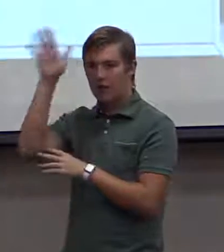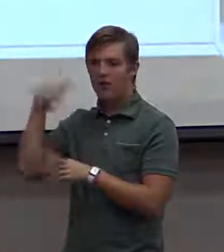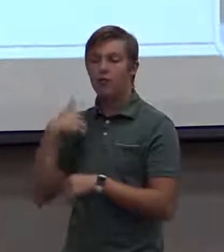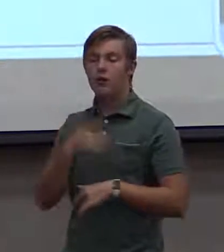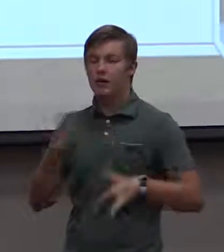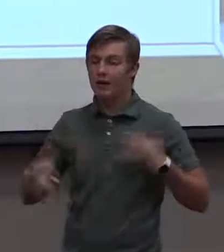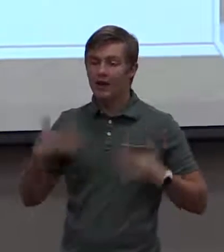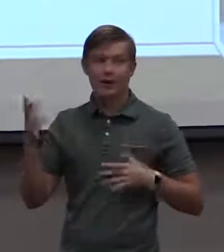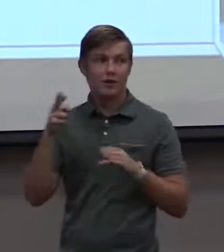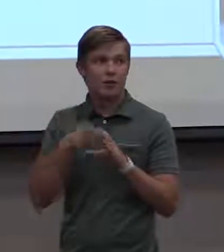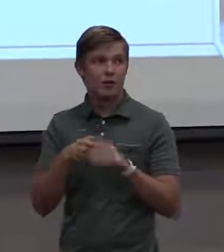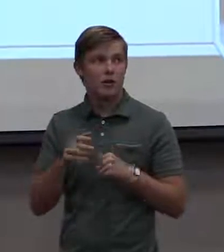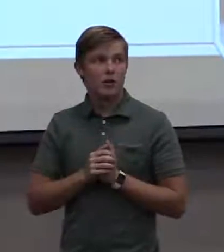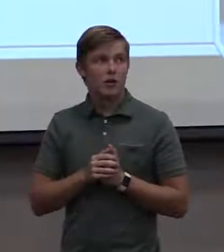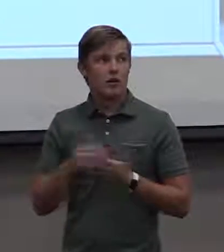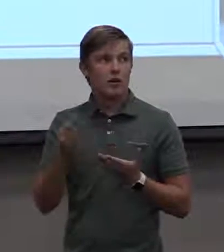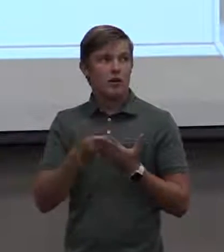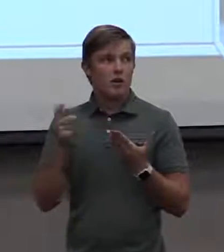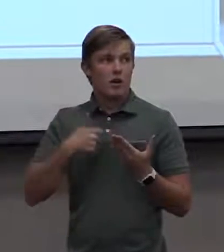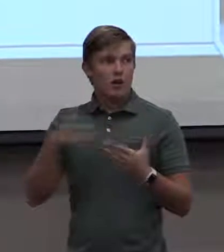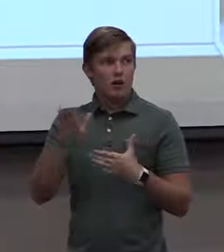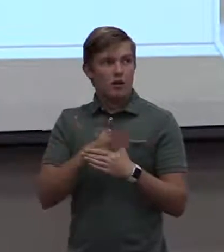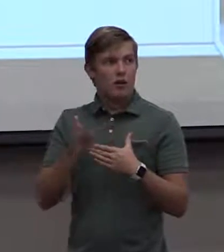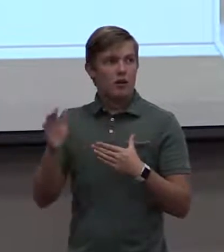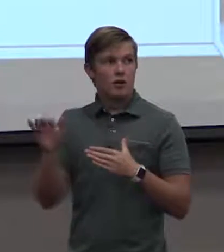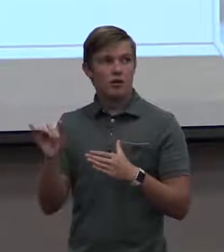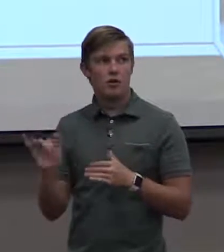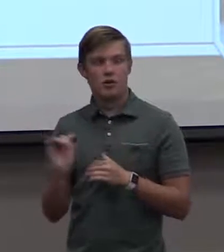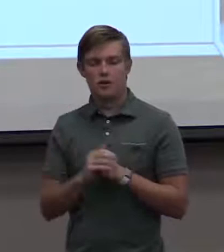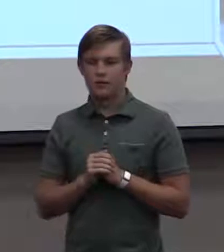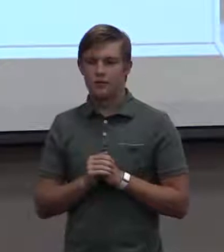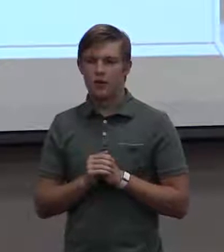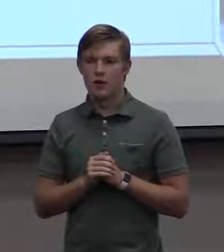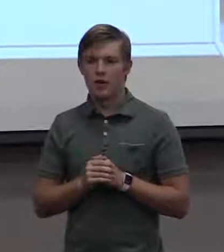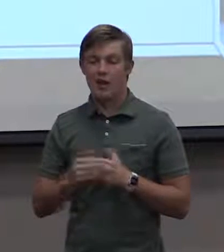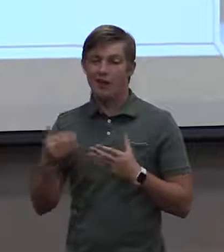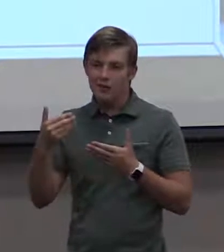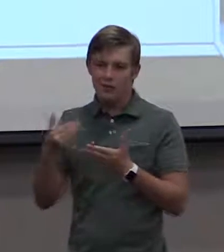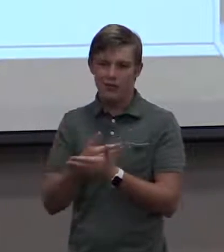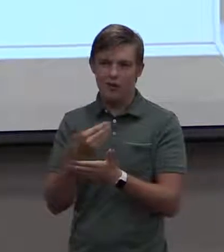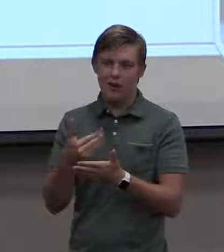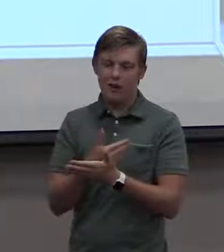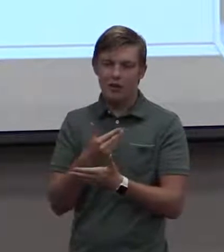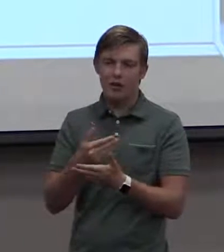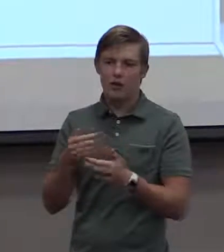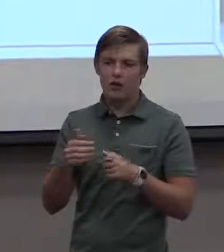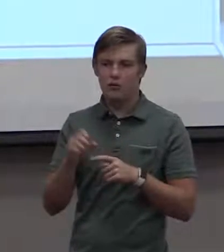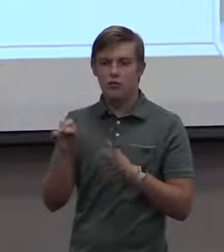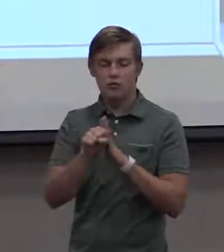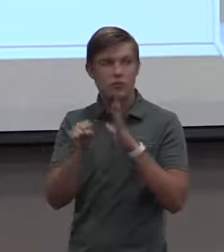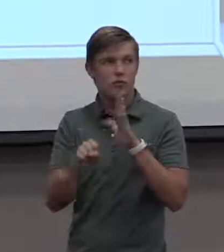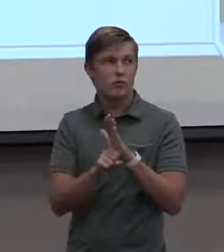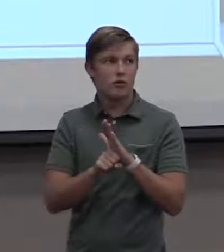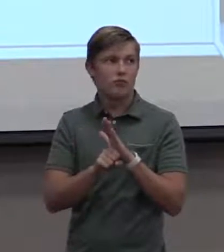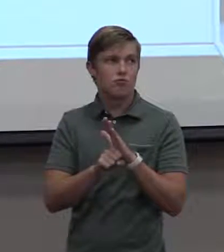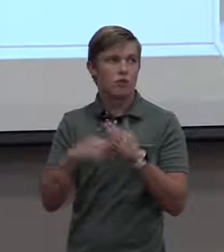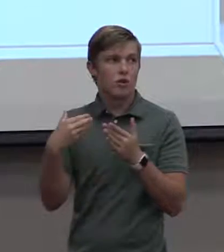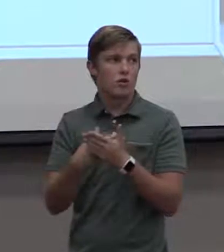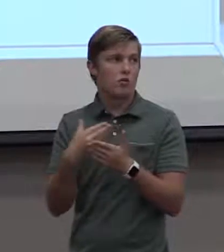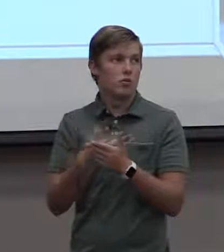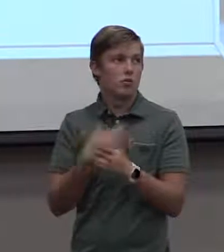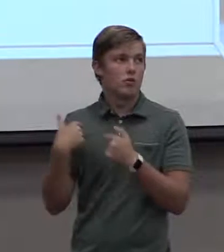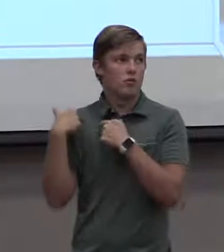of it. So things I want to share, too, about Alaska is that it's relatively a new state. It only became a state in 1959.